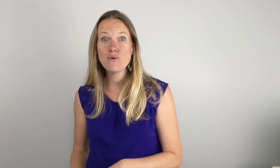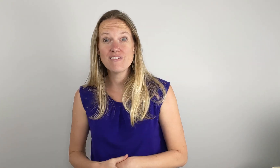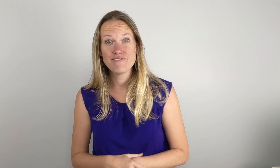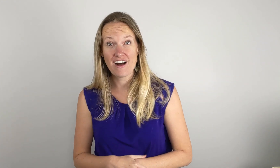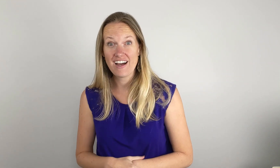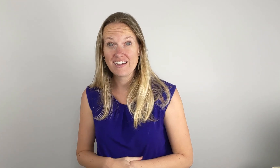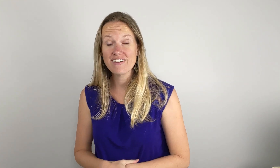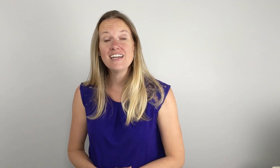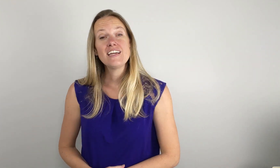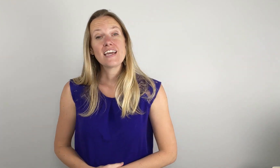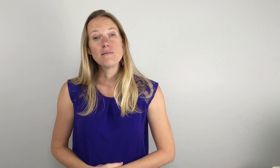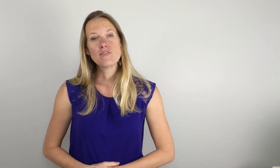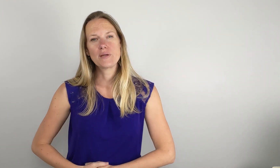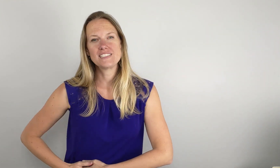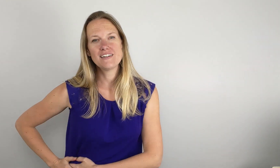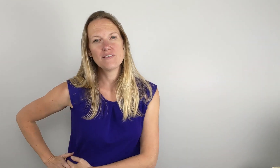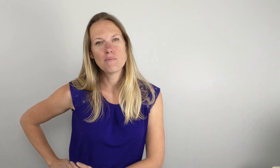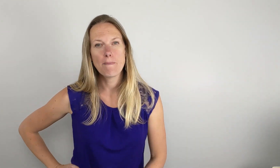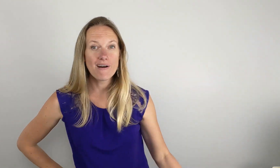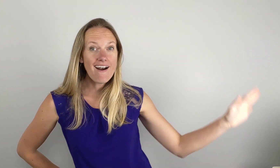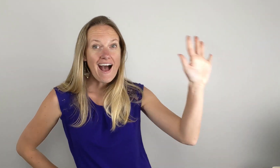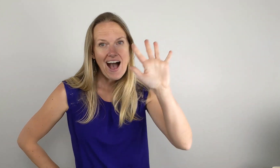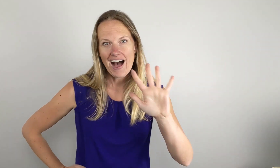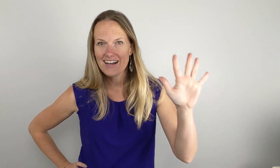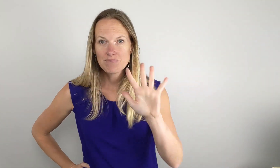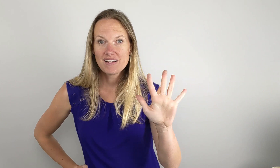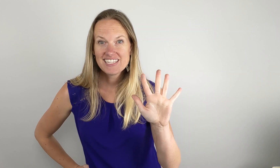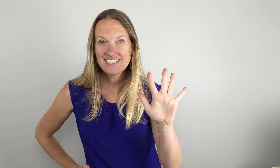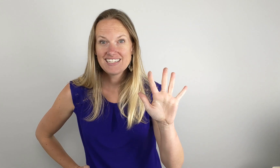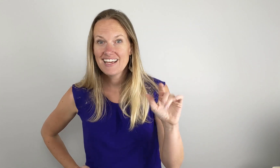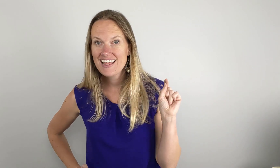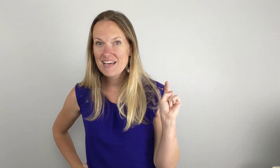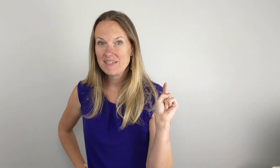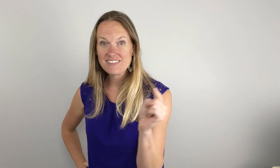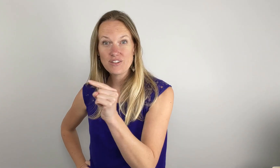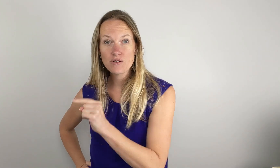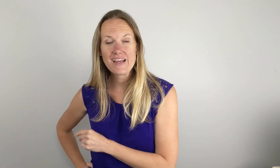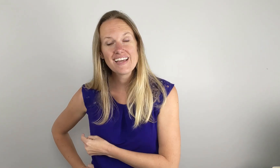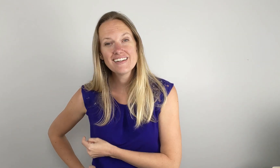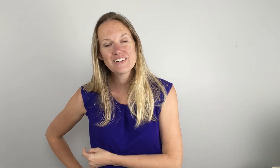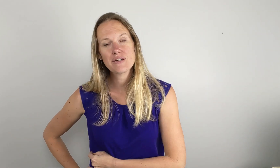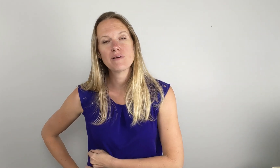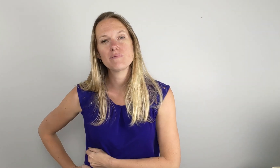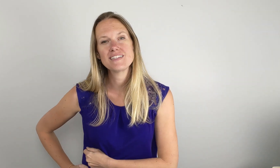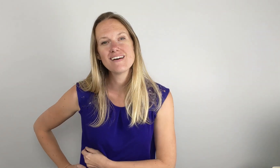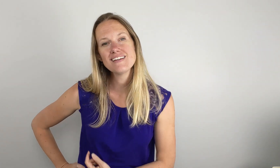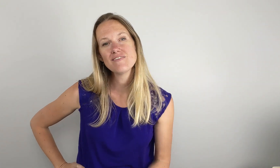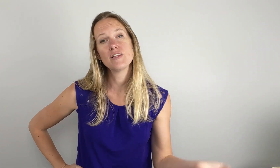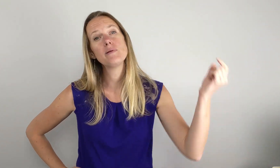of 5. Okay, before we get started, remember, I'm left-handed. That means if you're right-handed, you're going to mirror my signs. If you look below